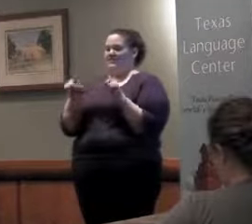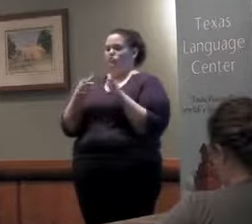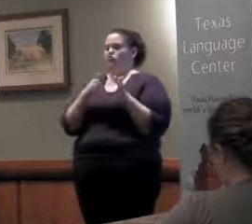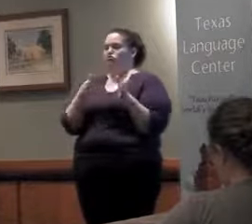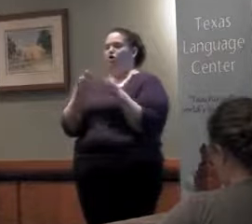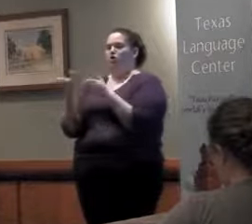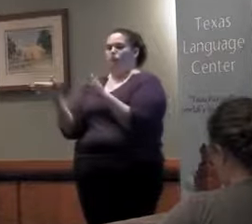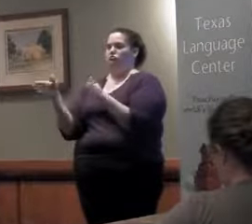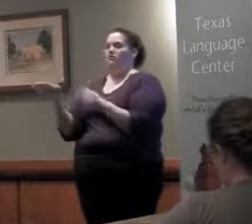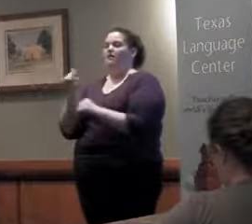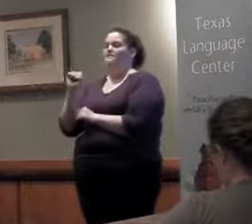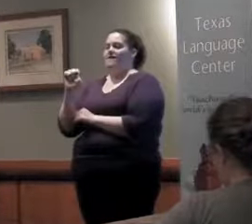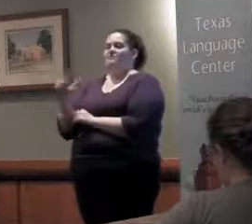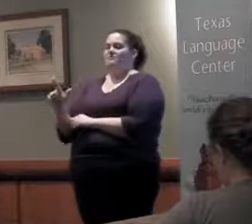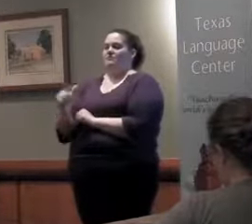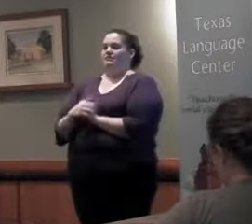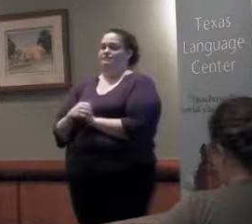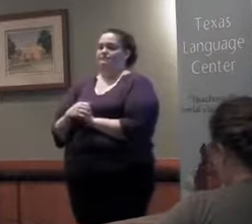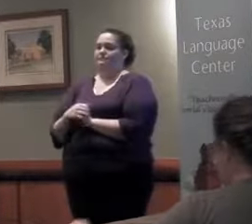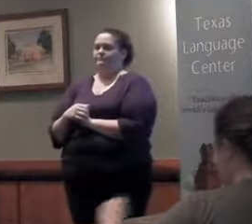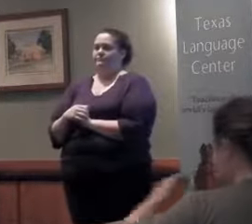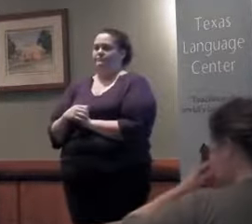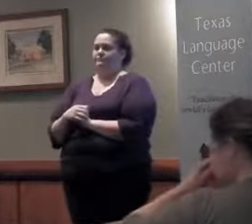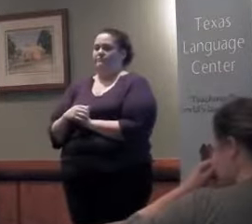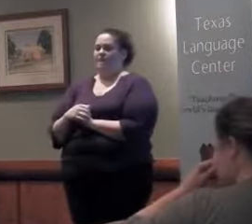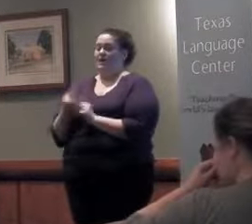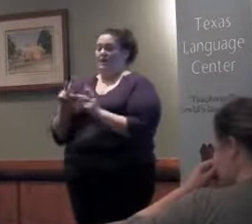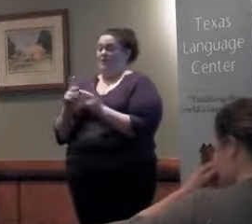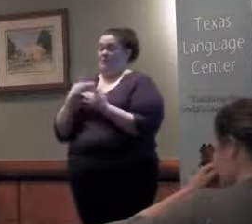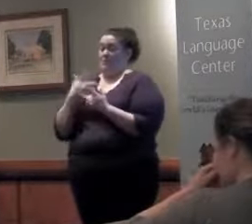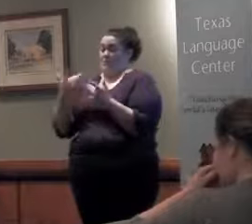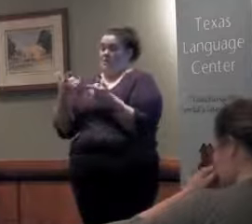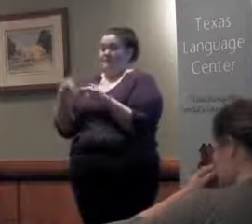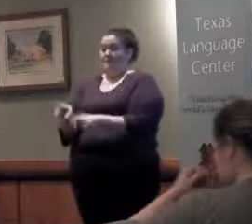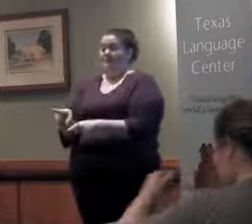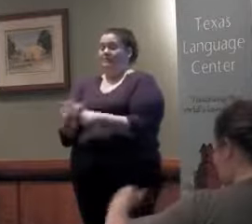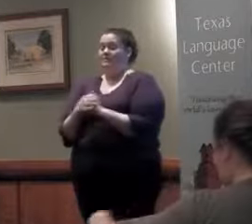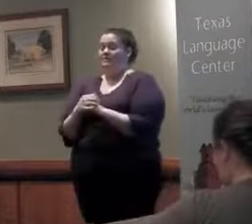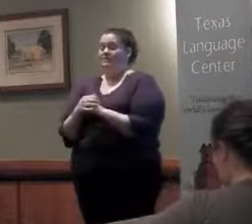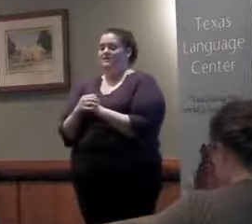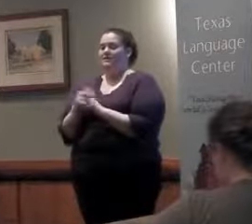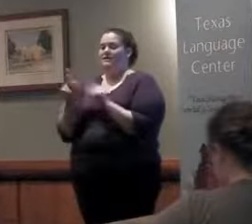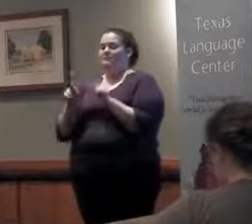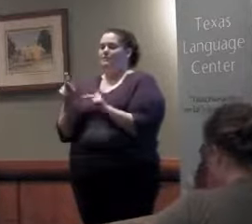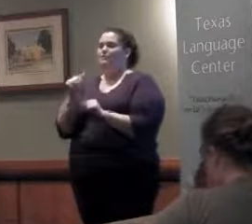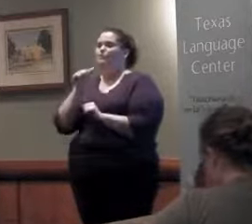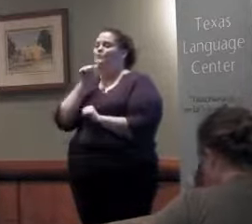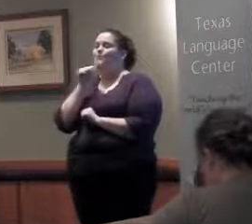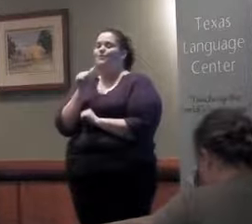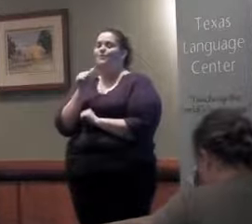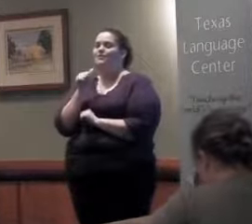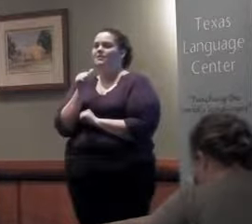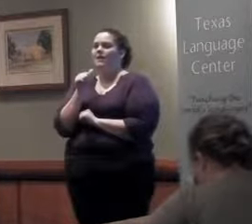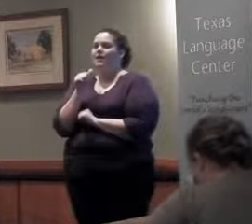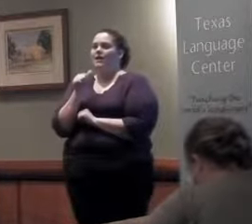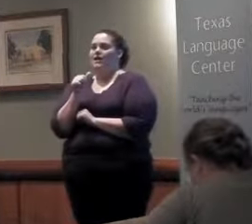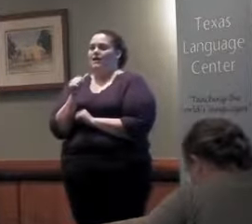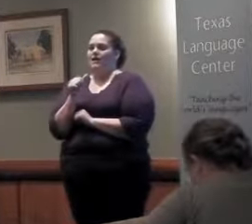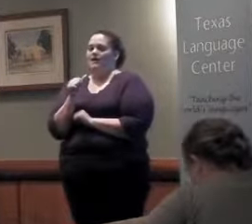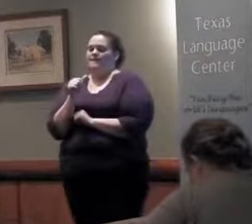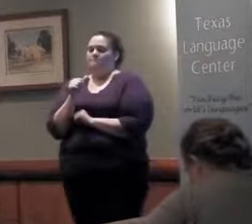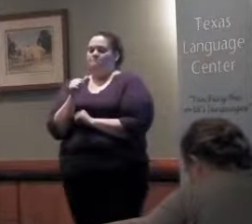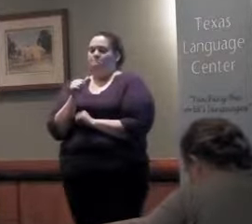here. Unfortunately, what ends up happening is that some people don't afford oral literature or oral narrative the same sort